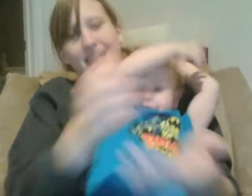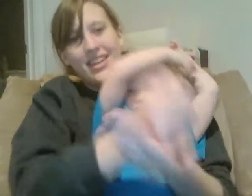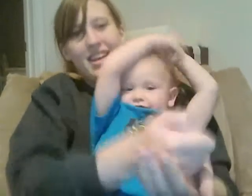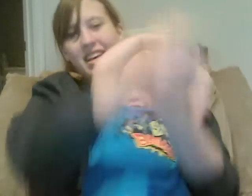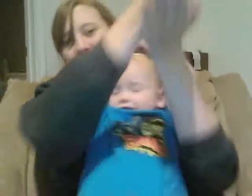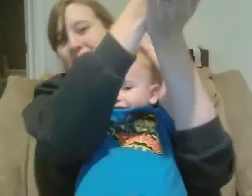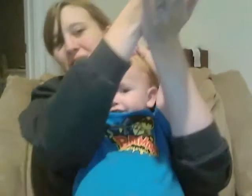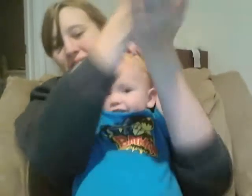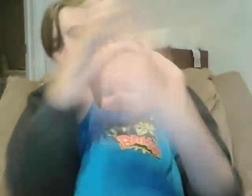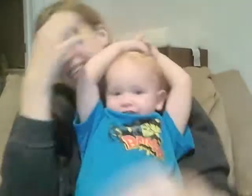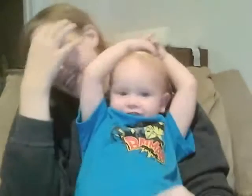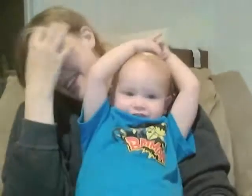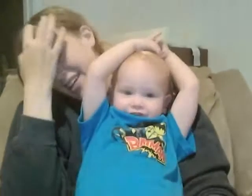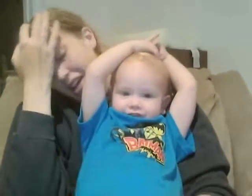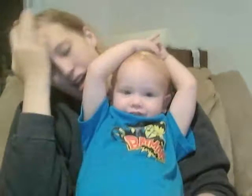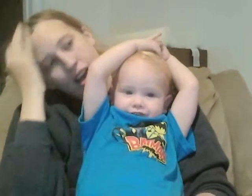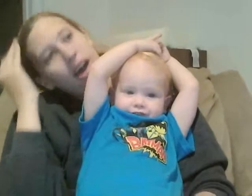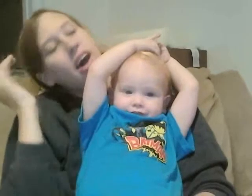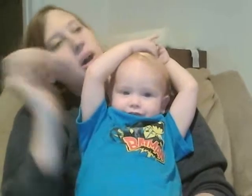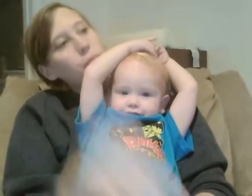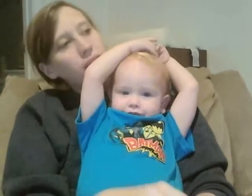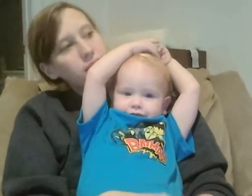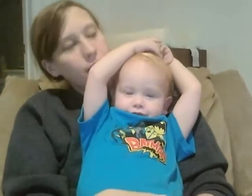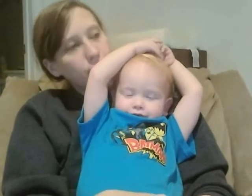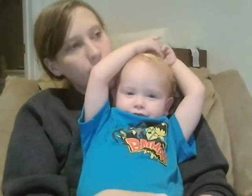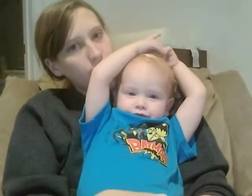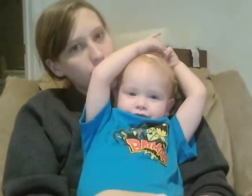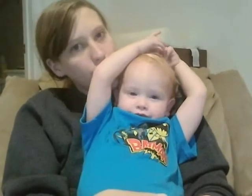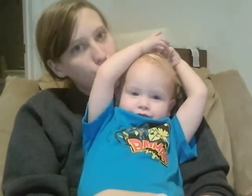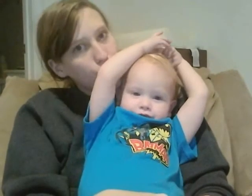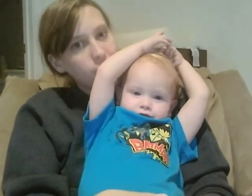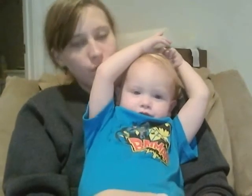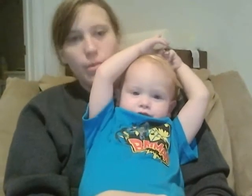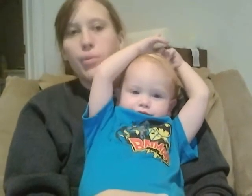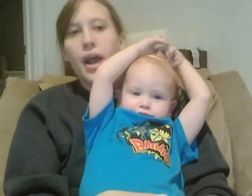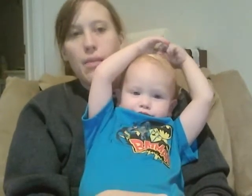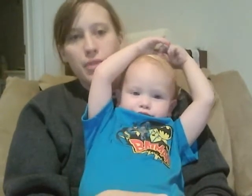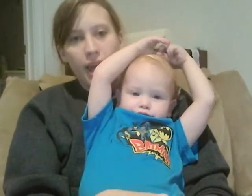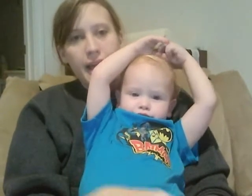Help. Good. Um, what else have we learned? Do you remember apple cake?